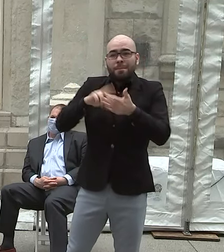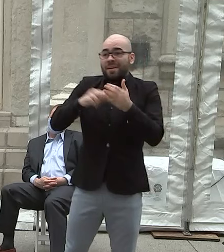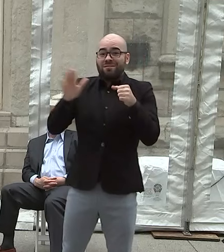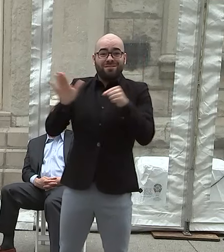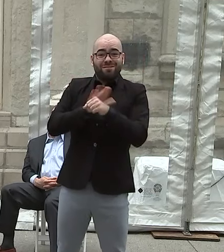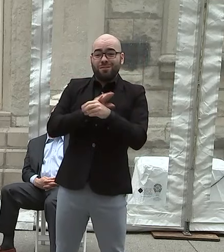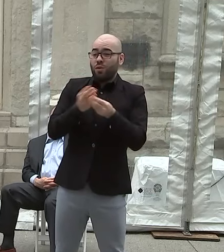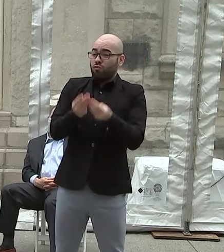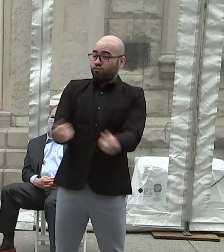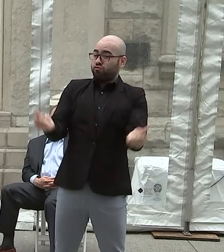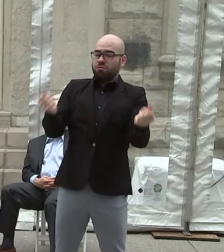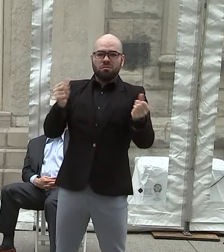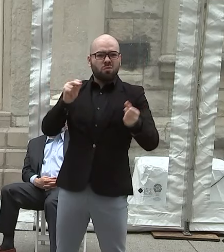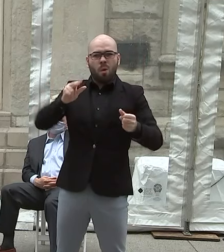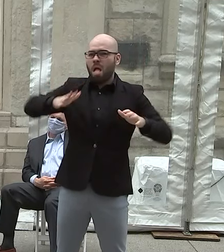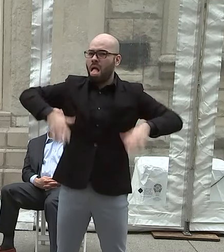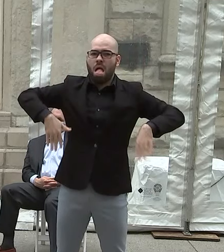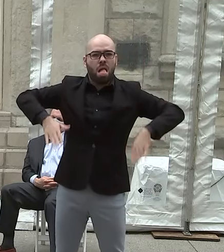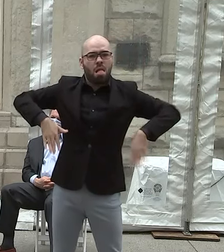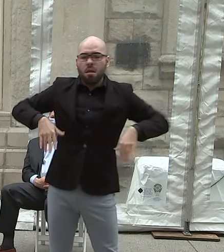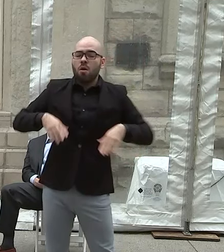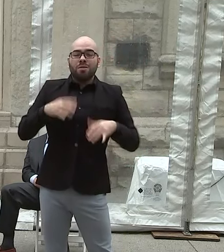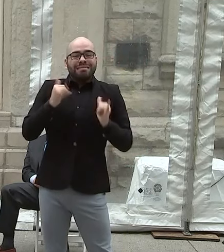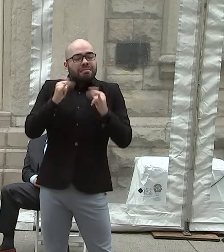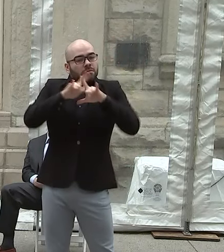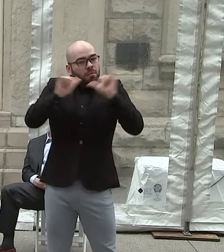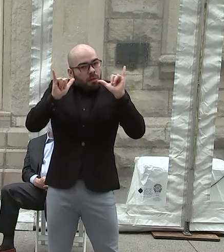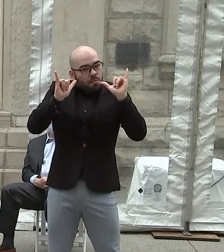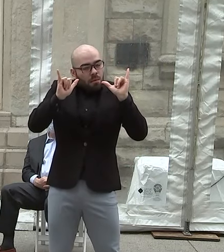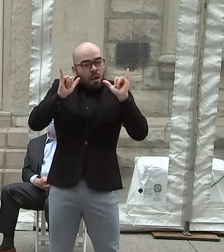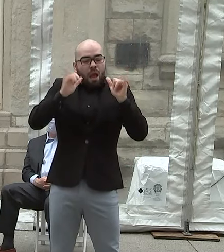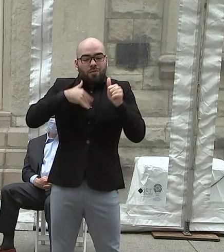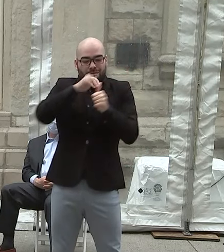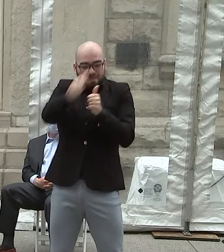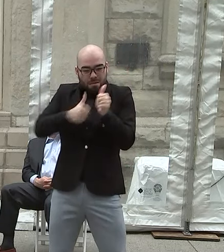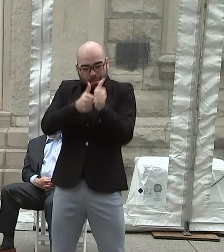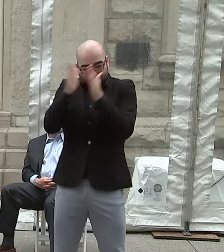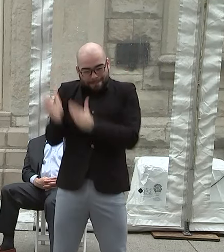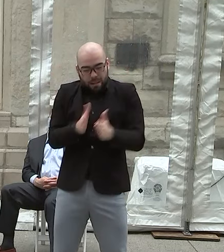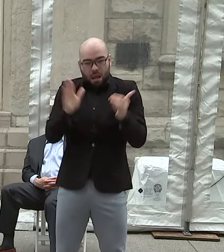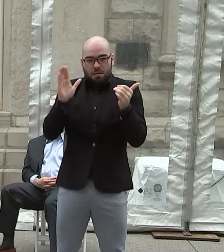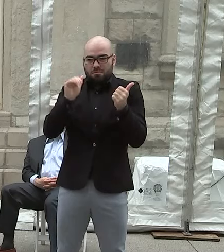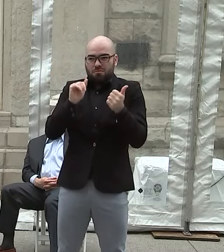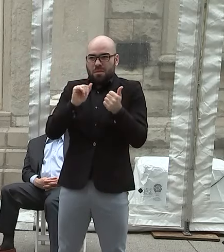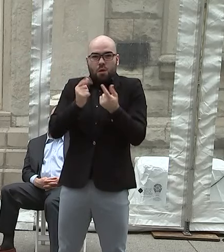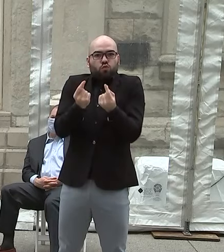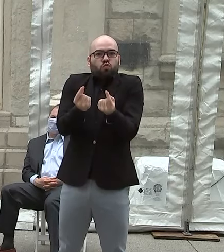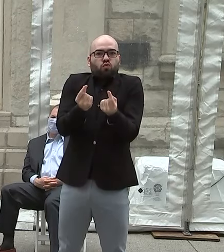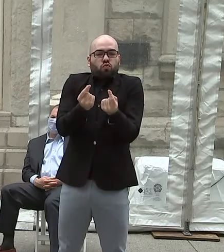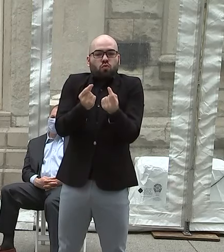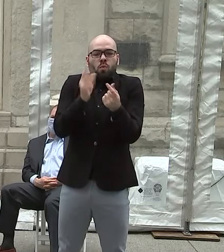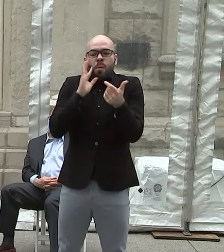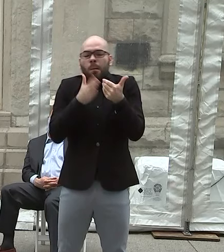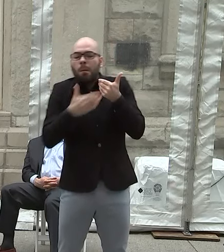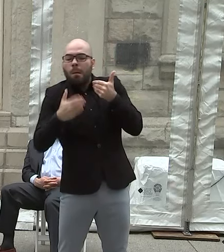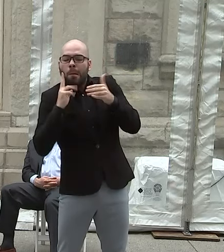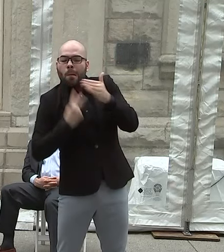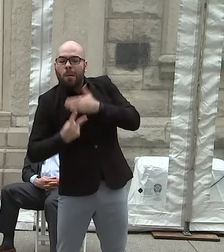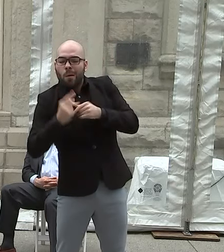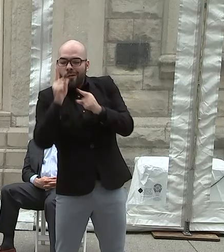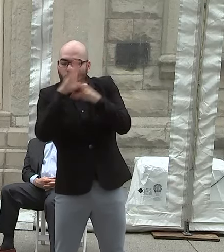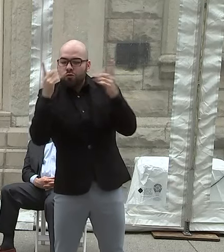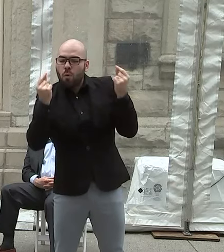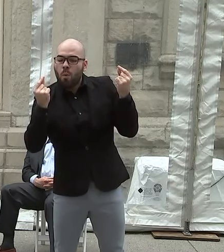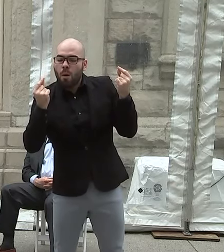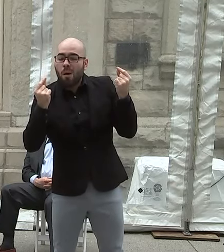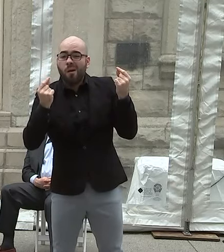the same time, we need to plan in a thoughtful, deliberative way about what the future is going to look like at the neighborhood